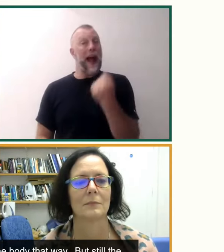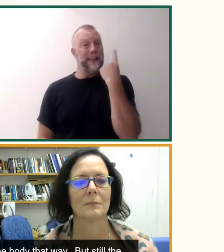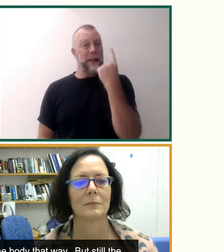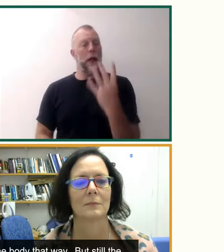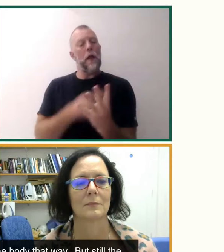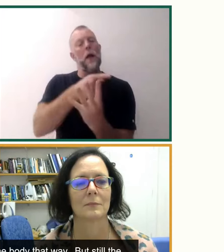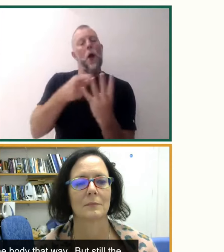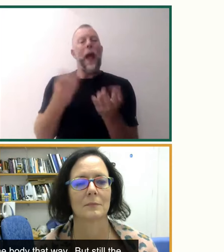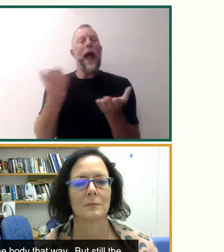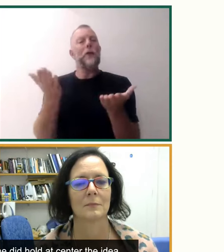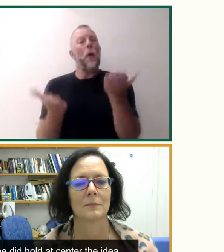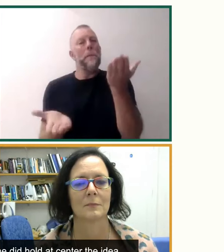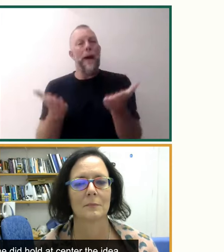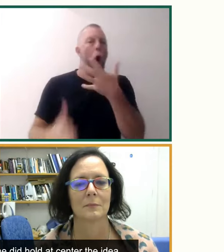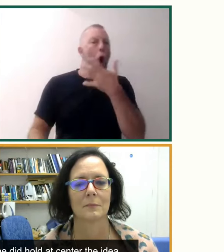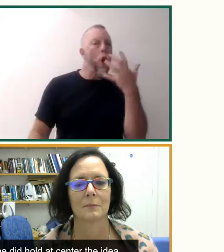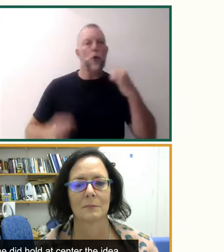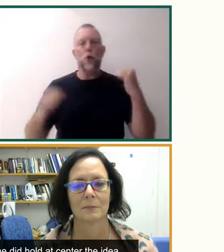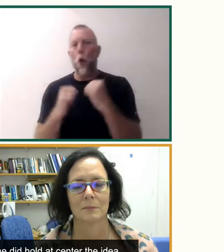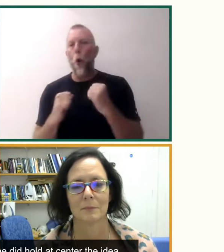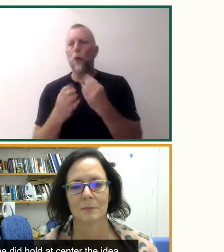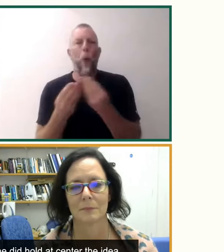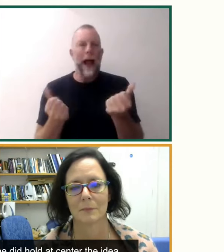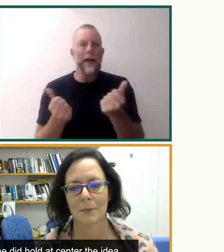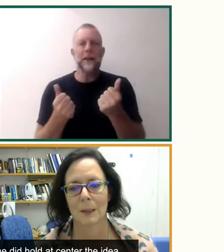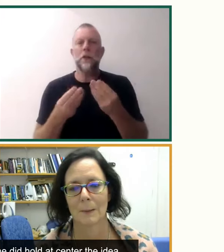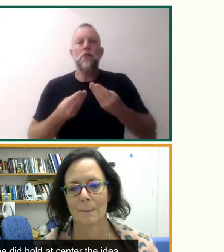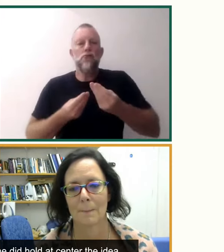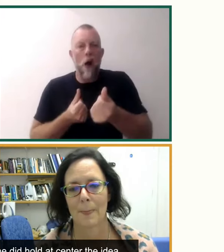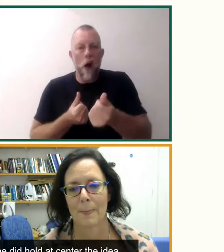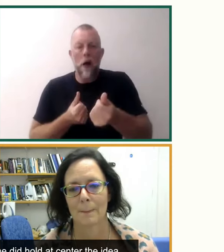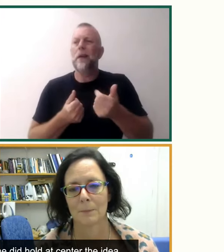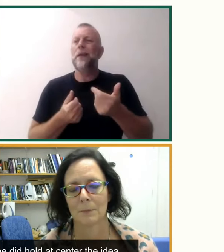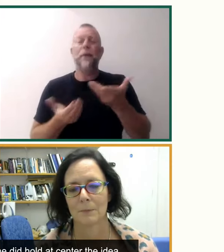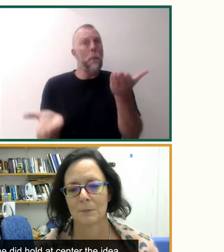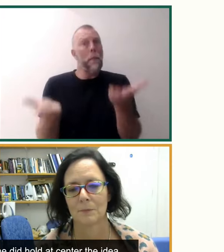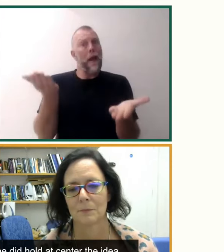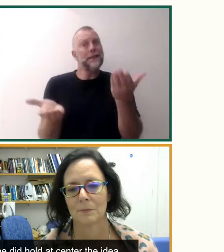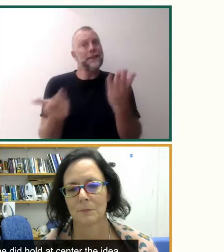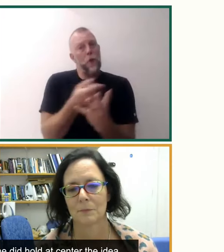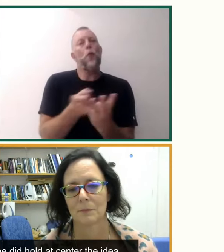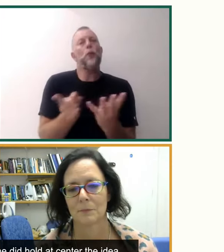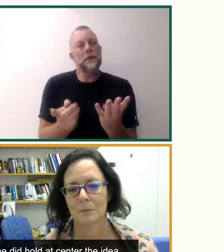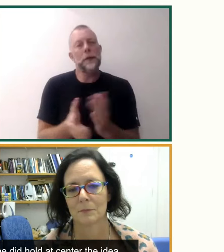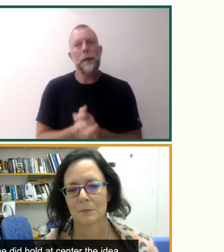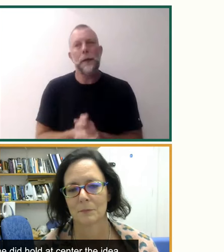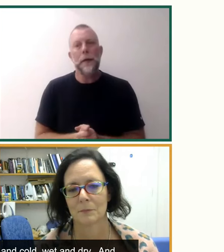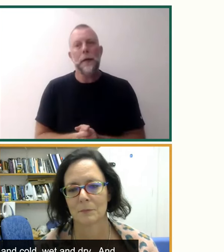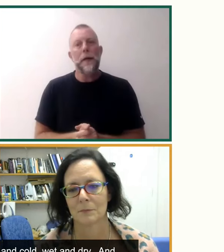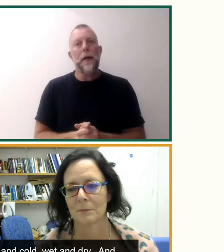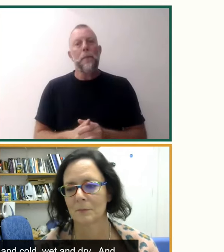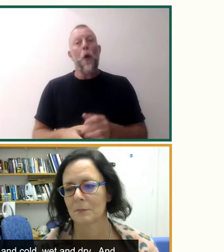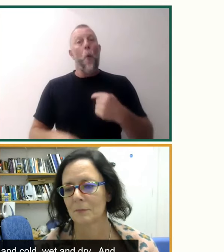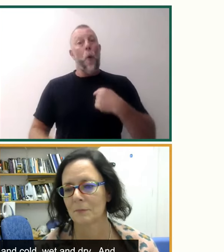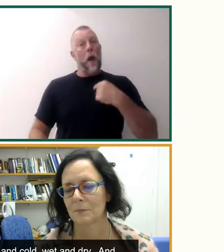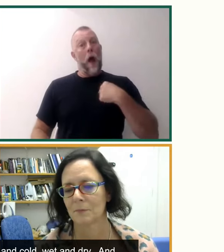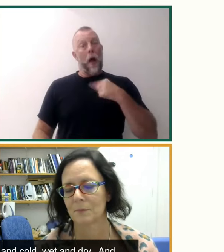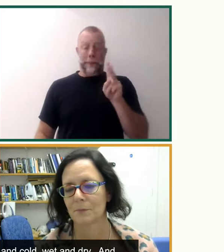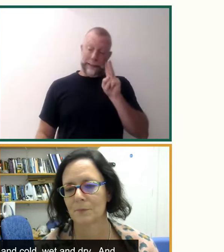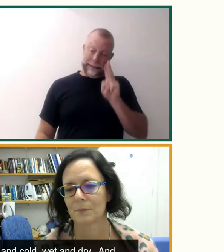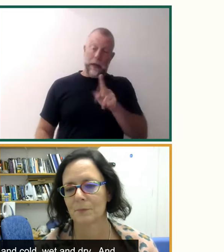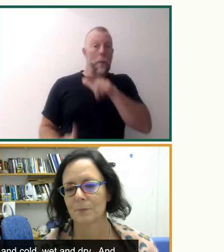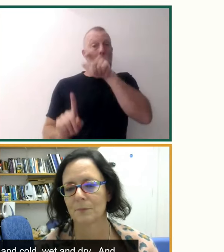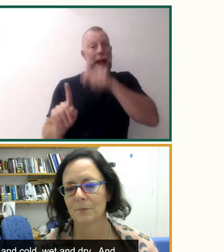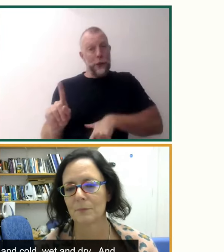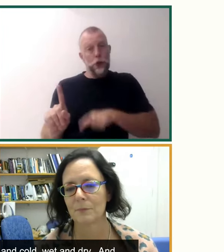balance extremes, hot and cold, wet and dry. And when I'm facing a patient with